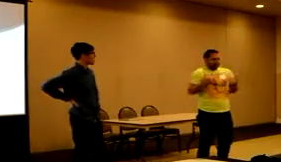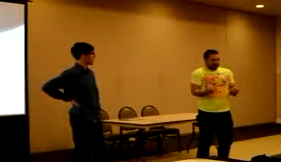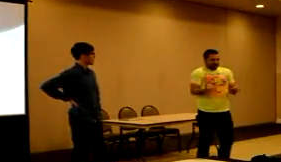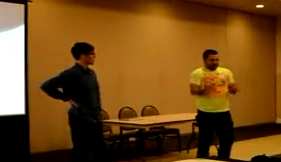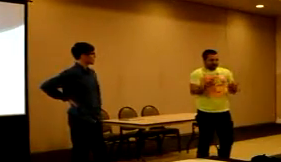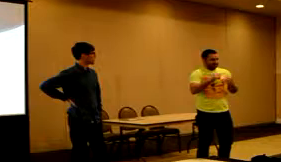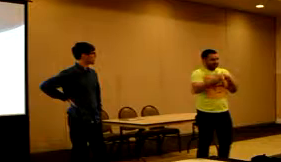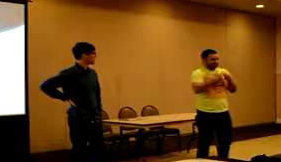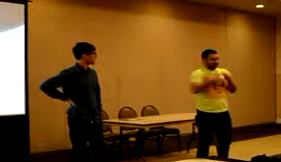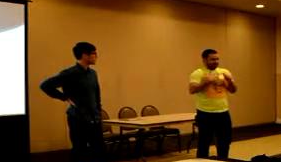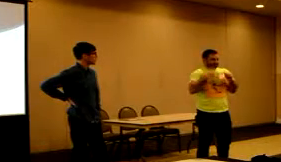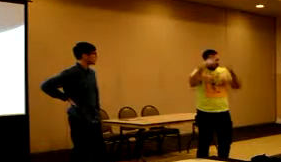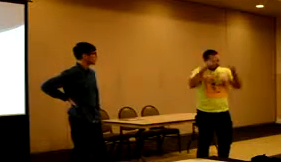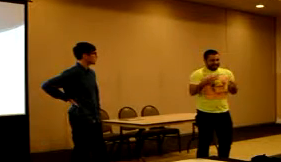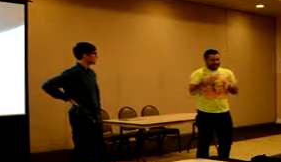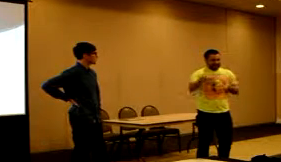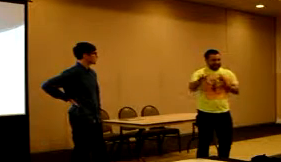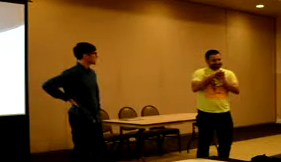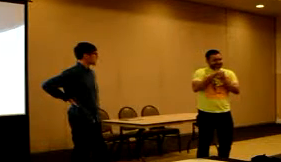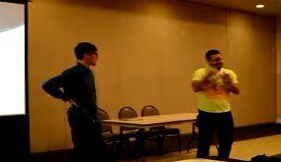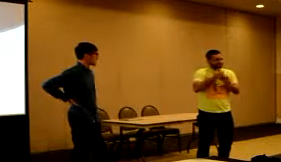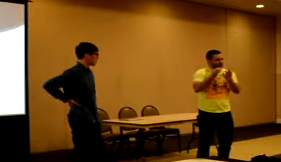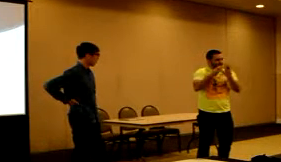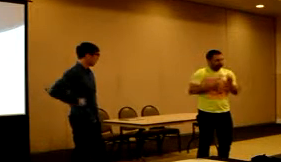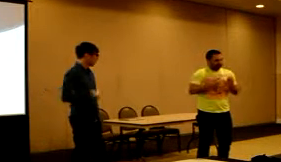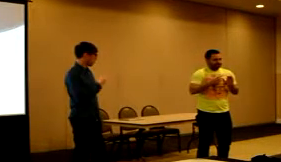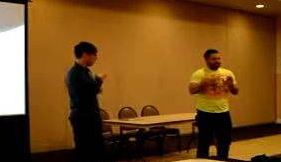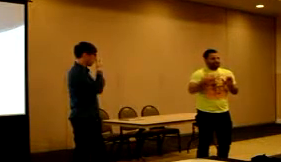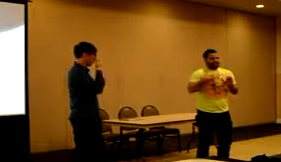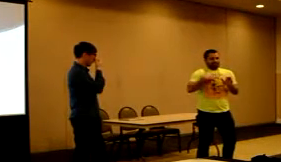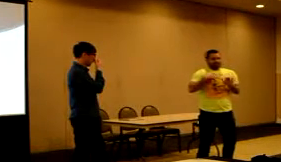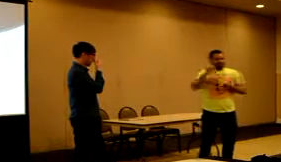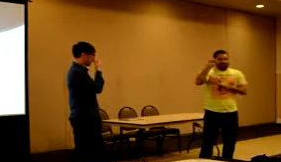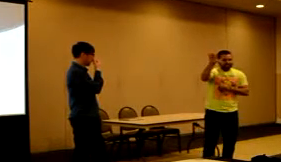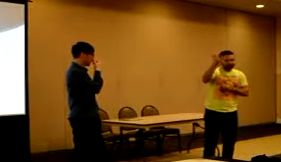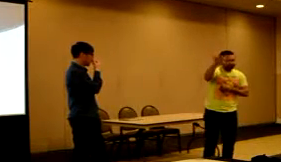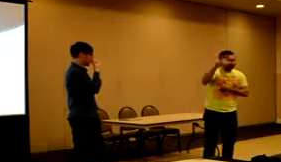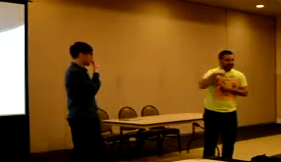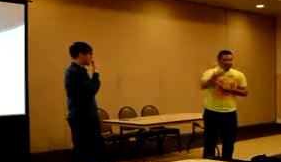I want to explain what we have right now. And